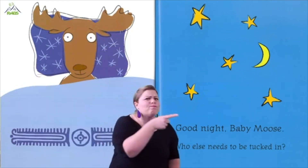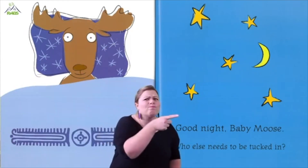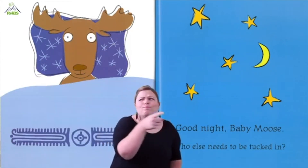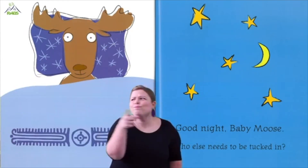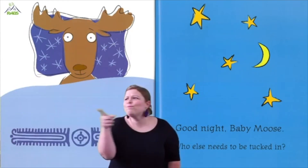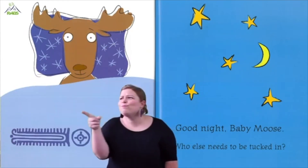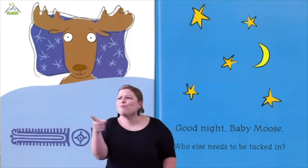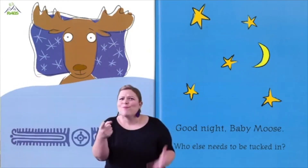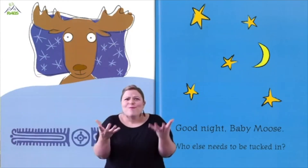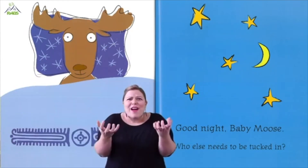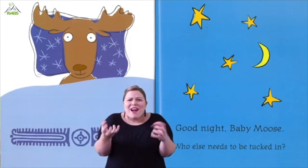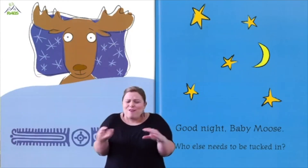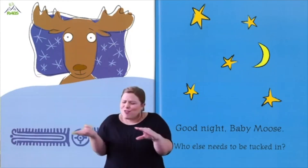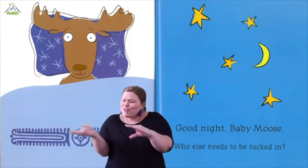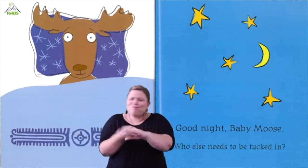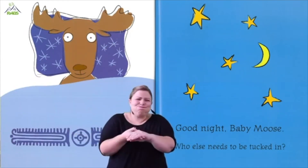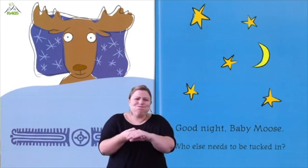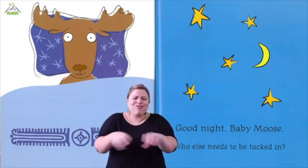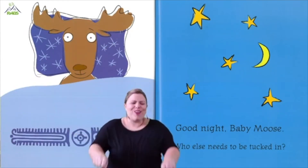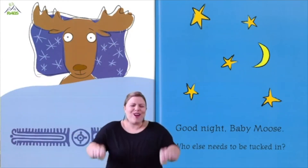Who else needs to be tucked in?